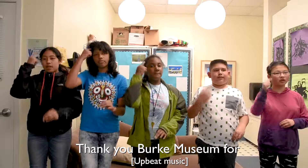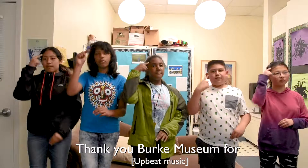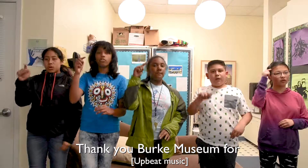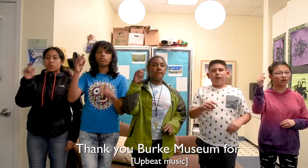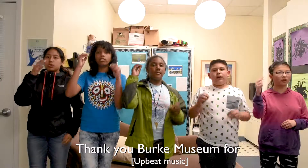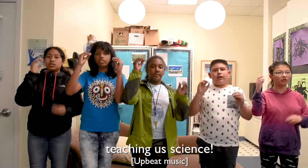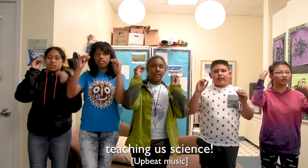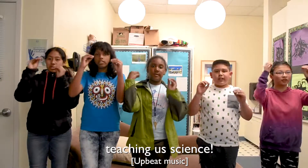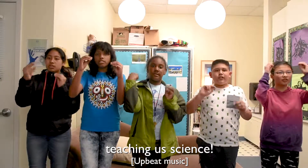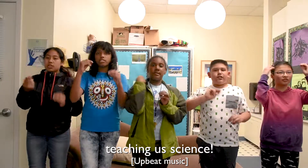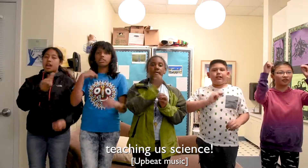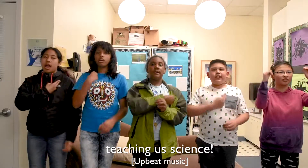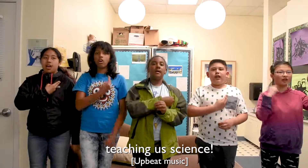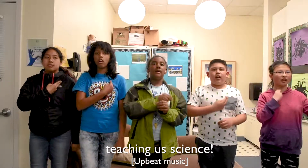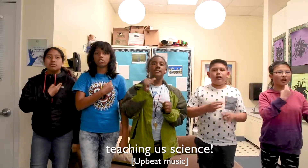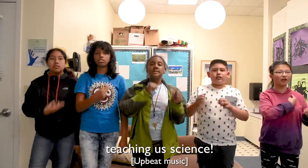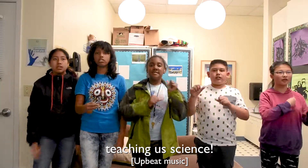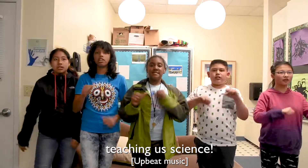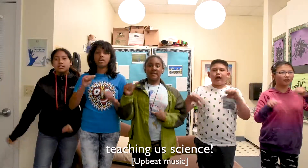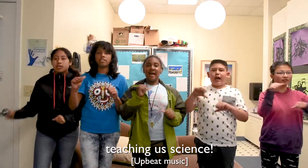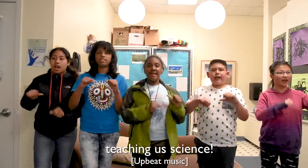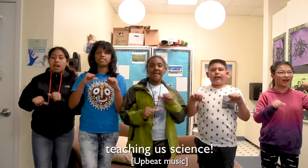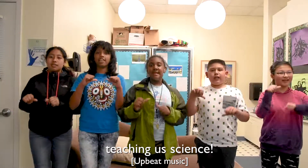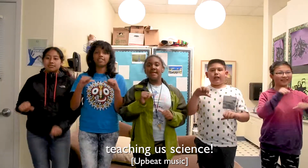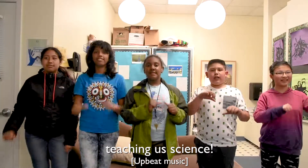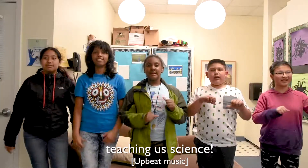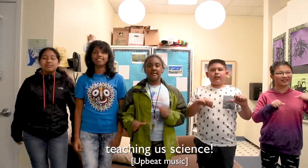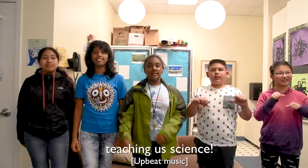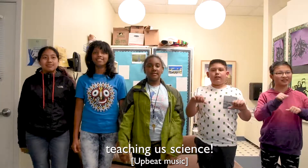everyone for teaching us science.